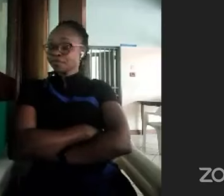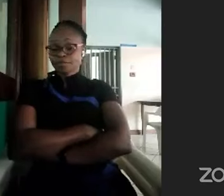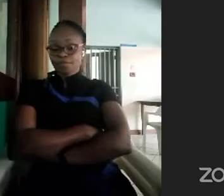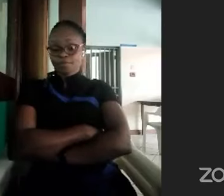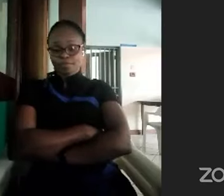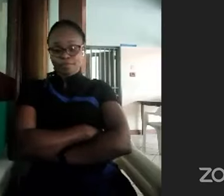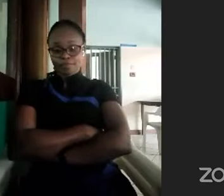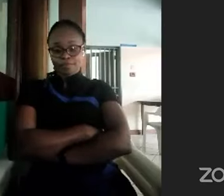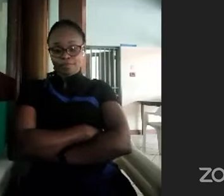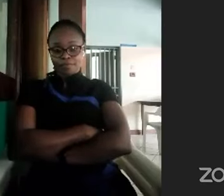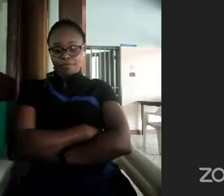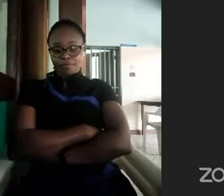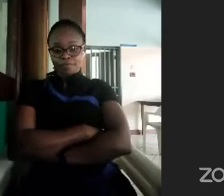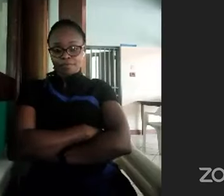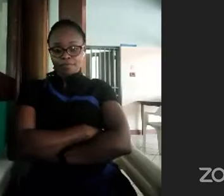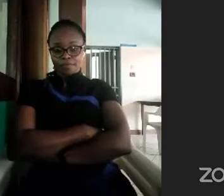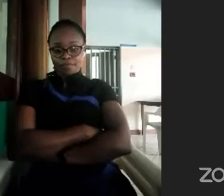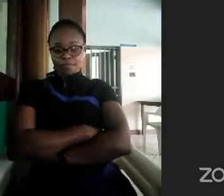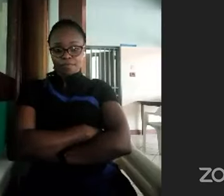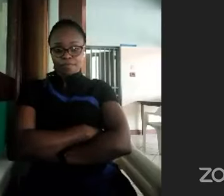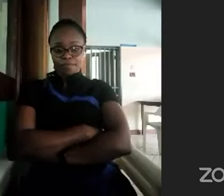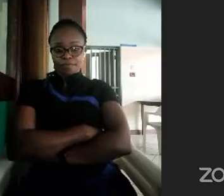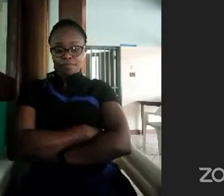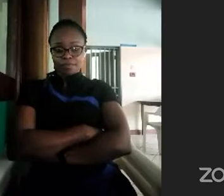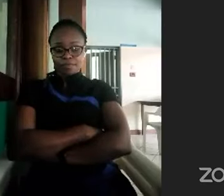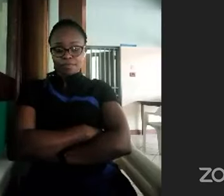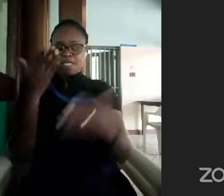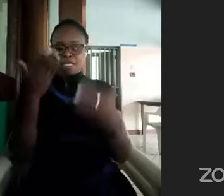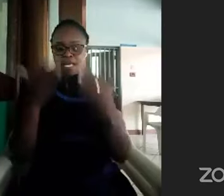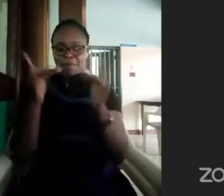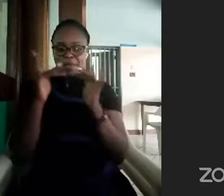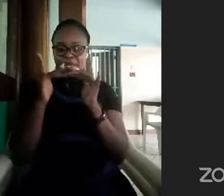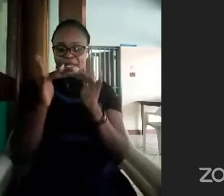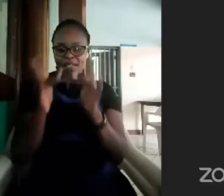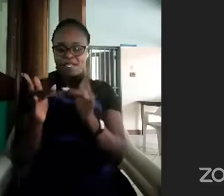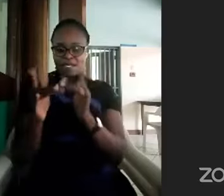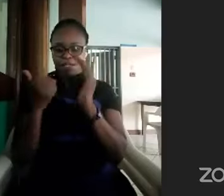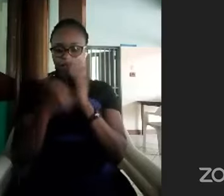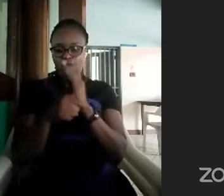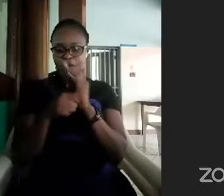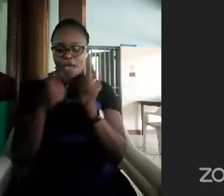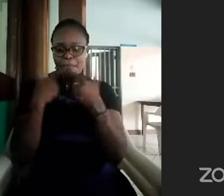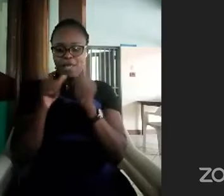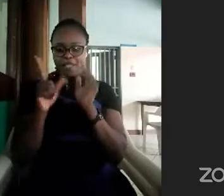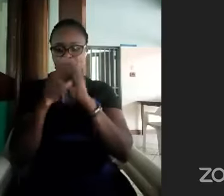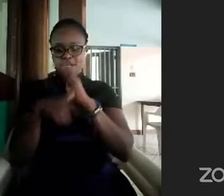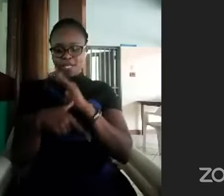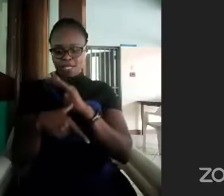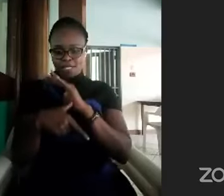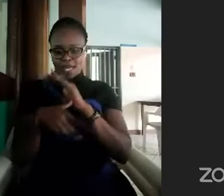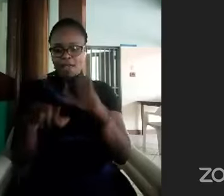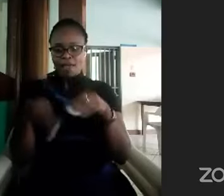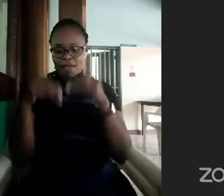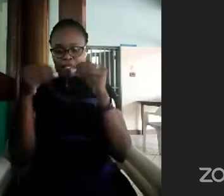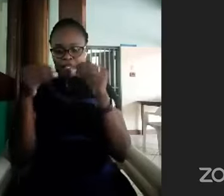Okay, maybe if Sophie will be on board, we'll allow her to introduce herself maybe later.